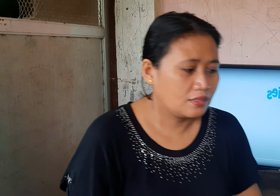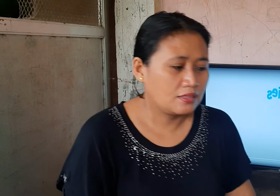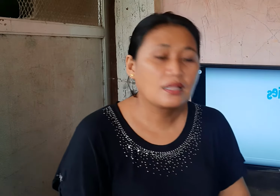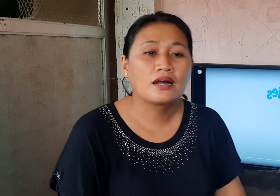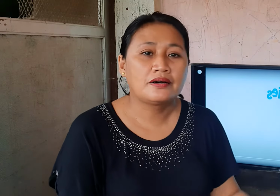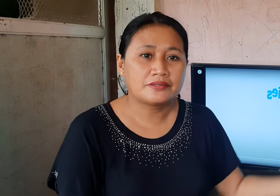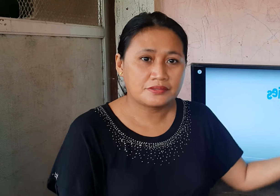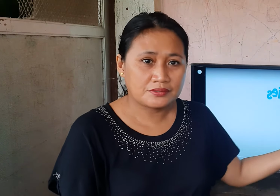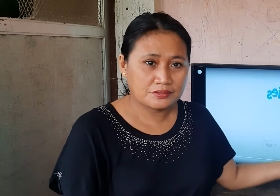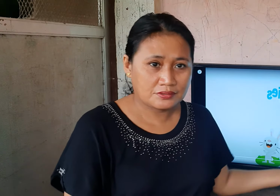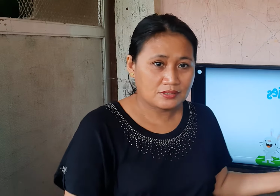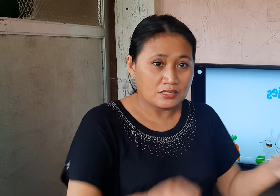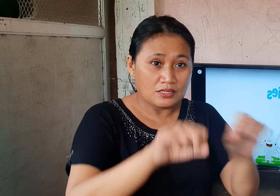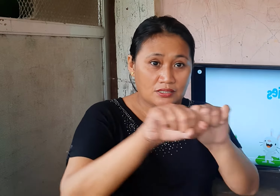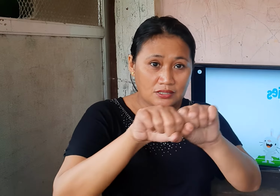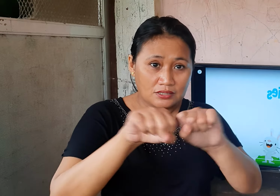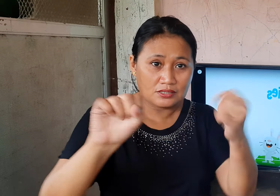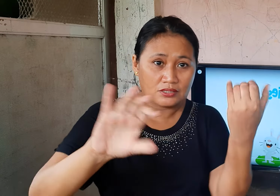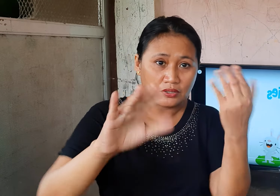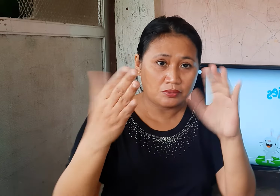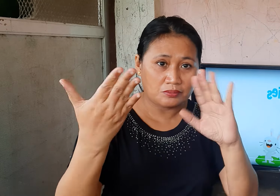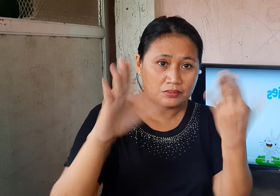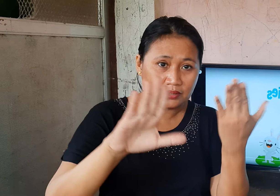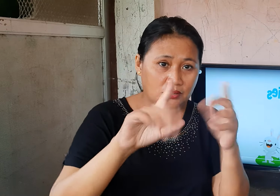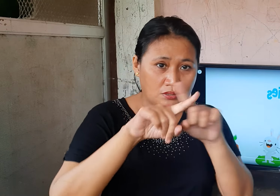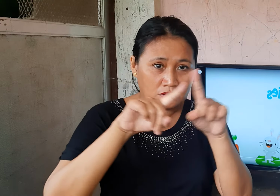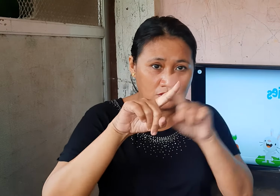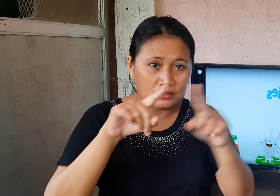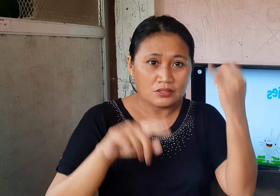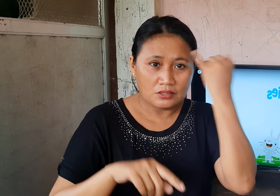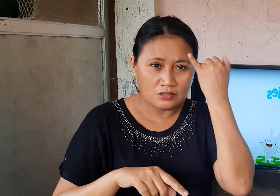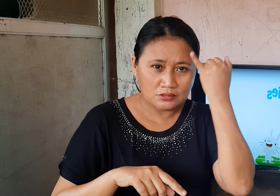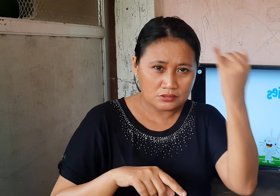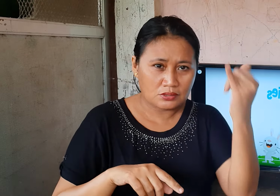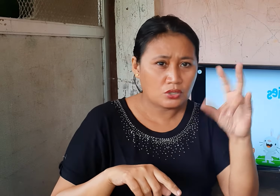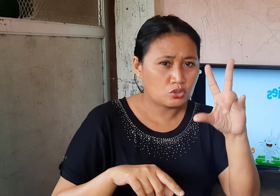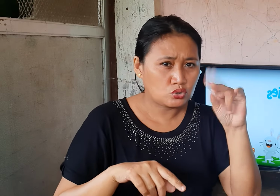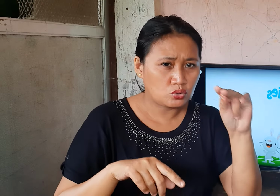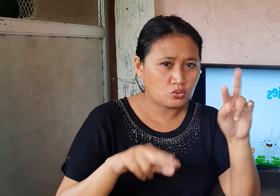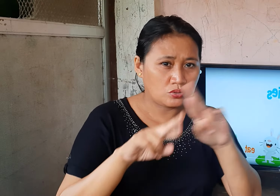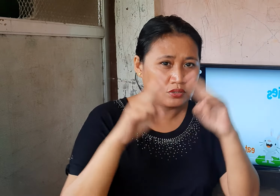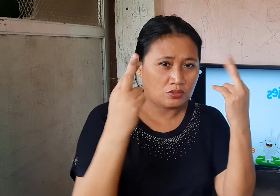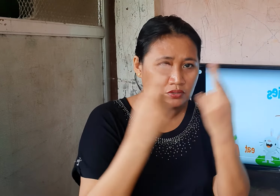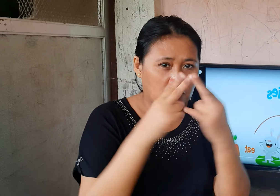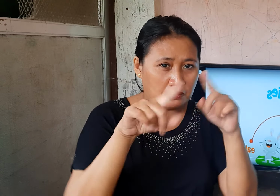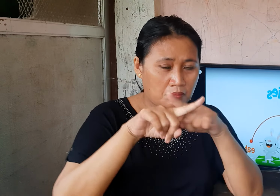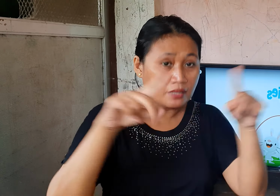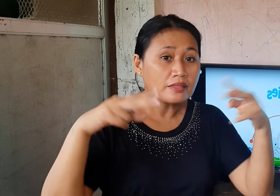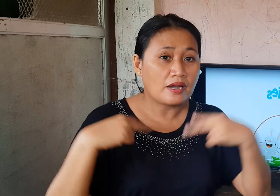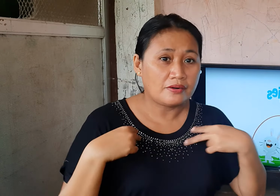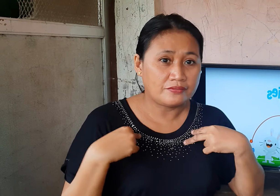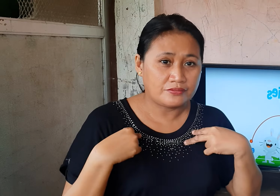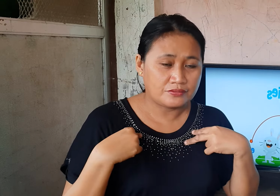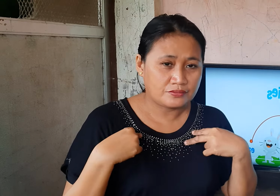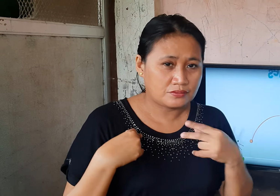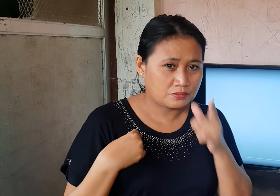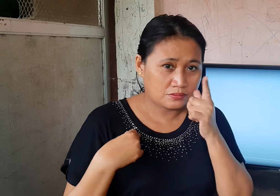Analogies are statements that compare or contrast ideas that seem to have no relationship, but really do. Let's look at an example of an